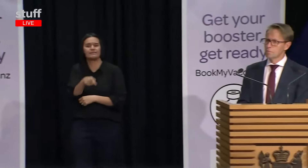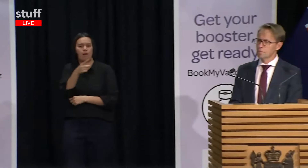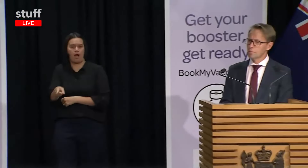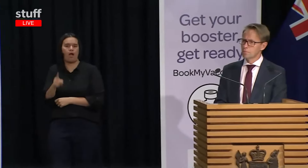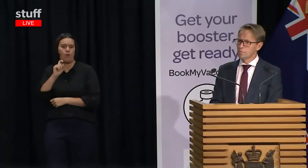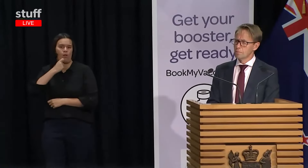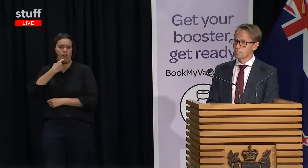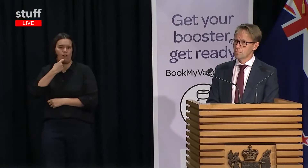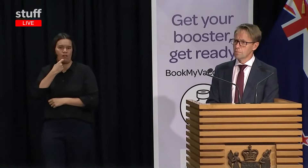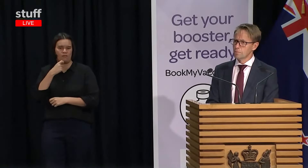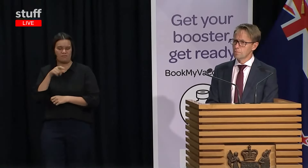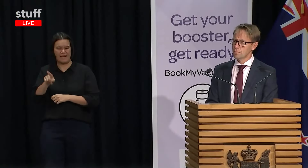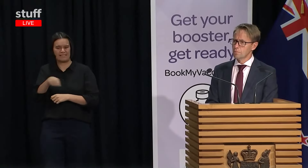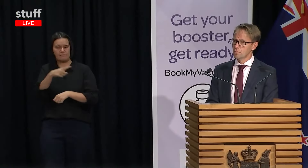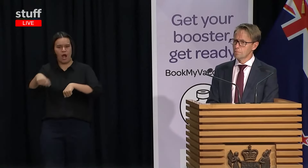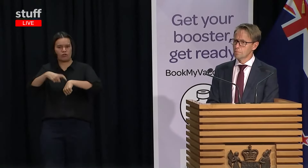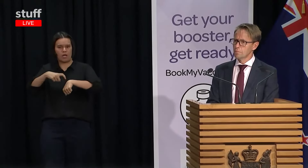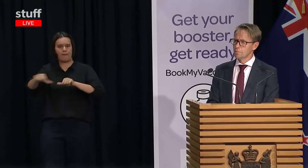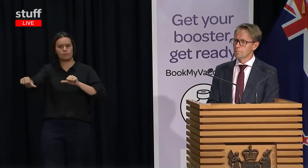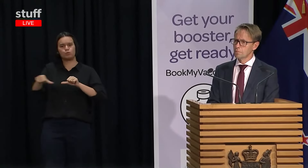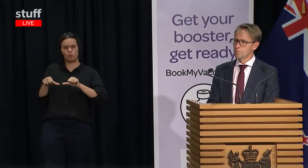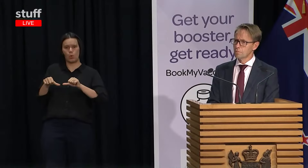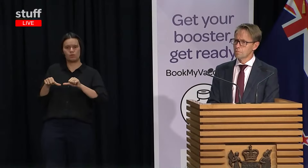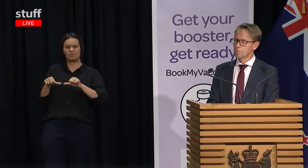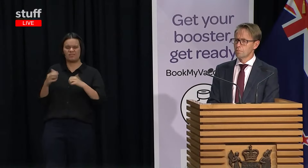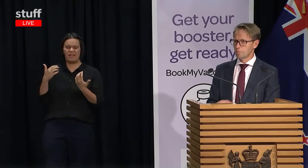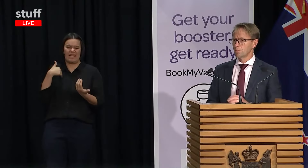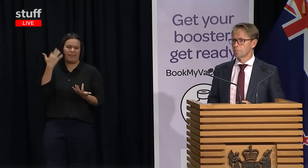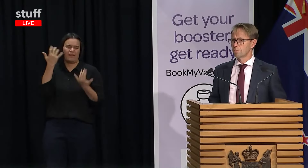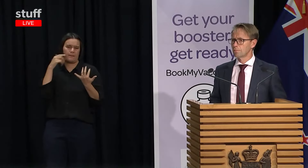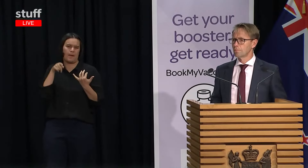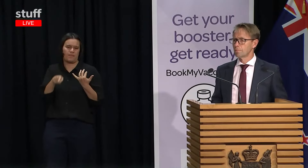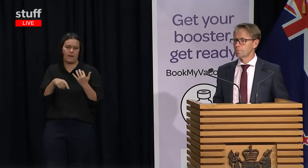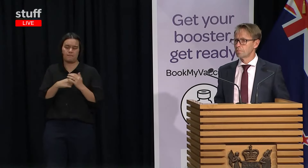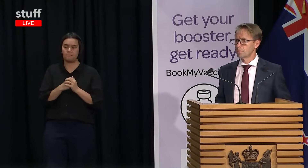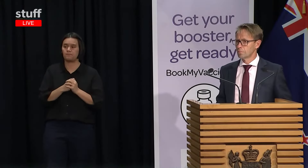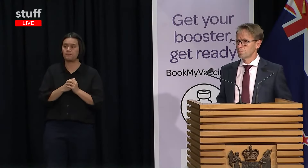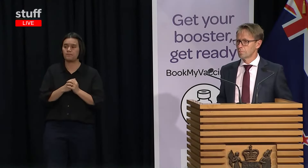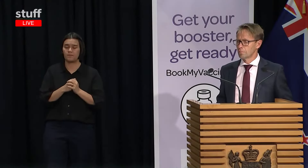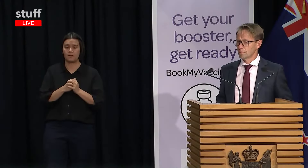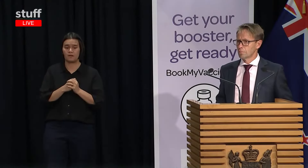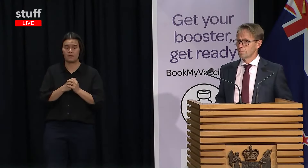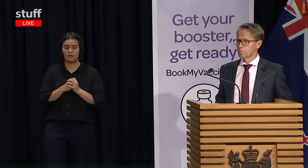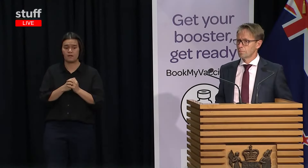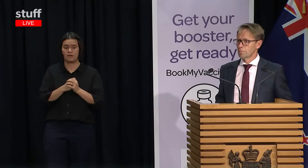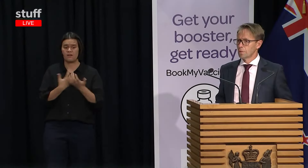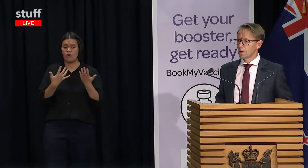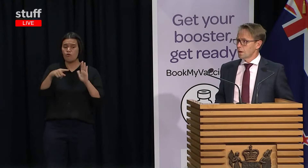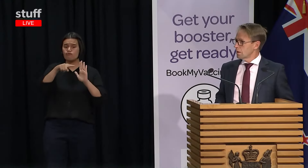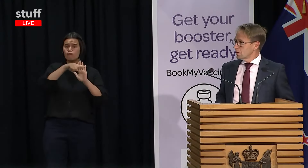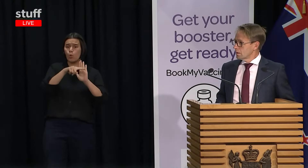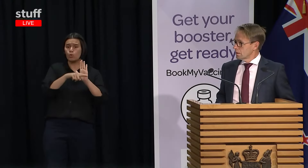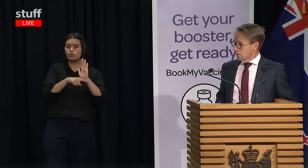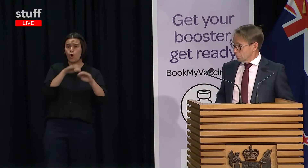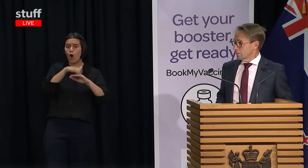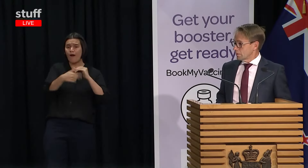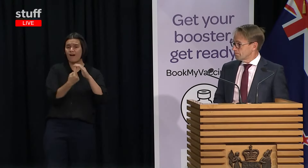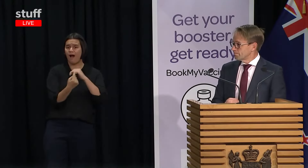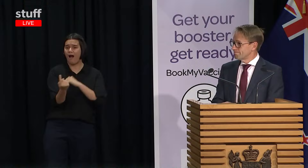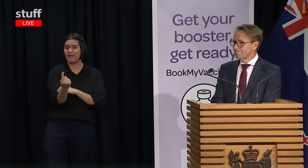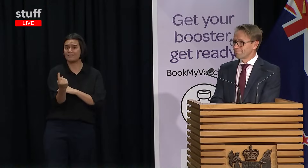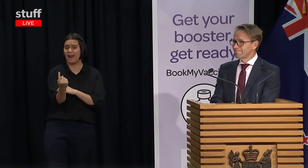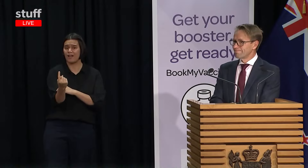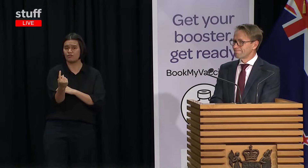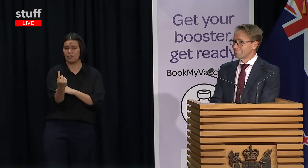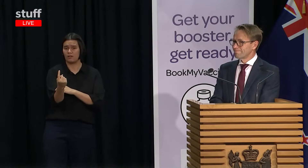rules for Omicron, given that businesses are really going to suffer as a result of this? Do you mind if I pick that one up,